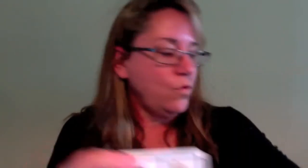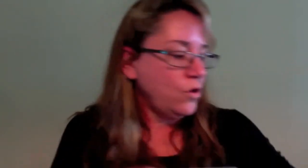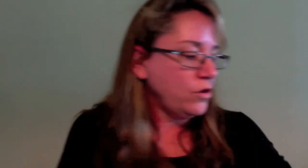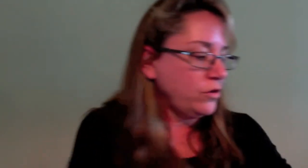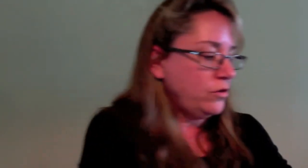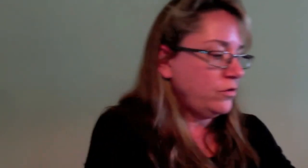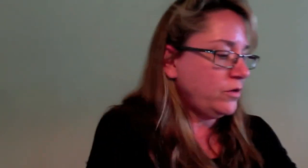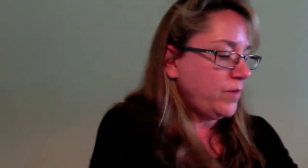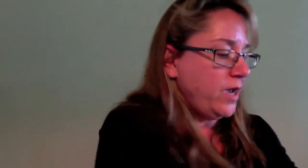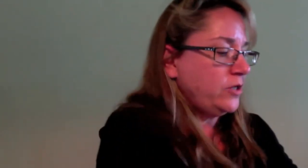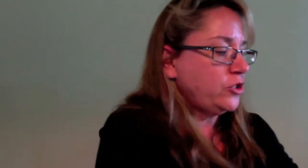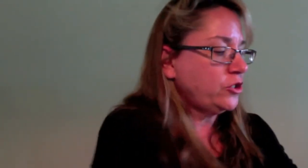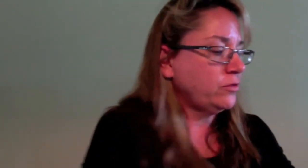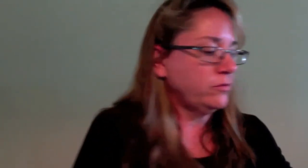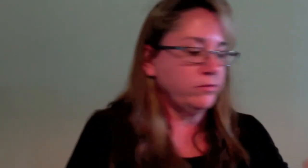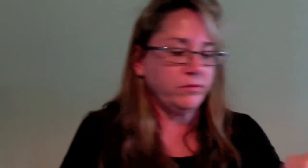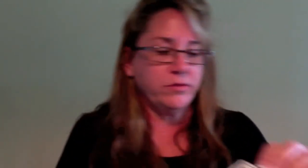or you can match